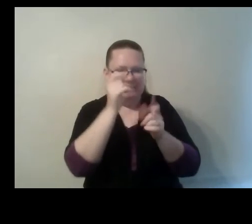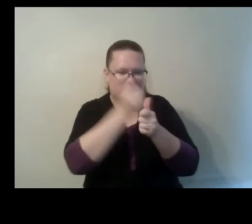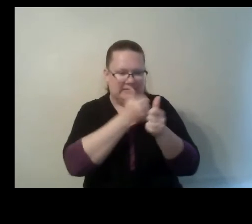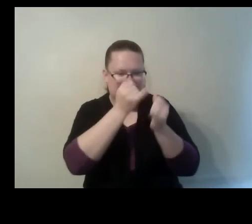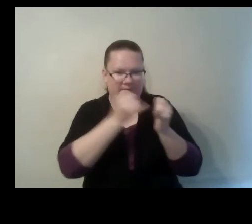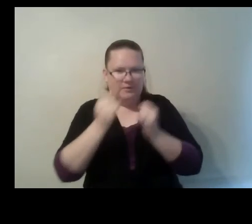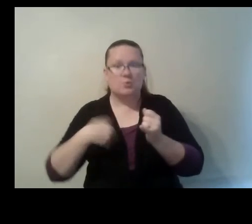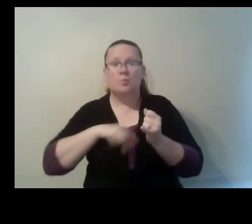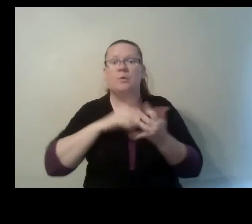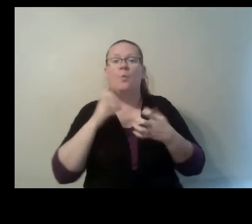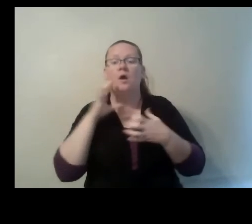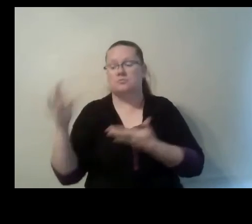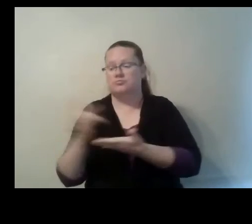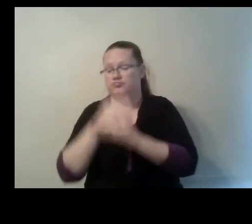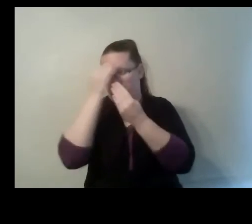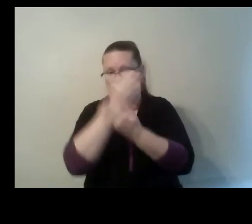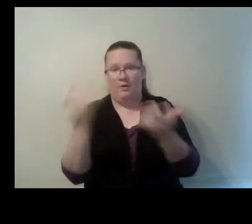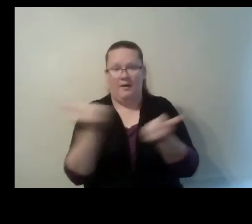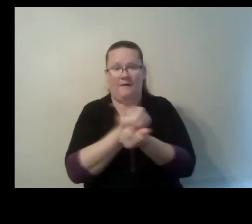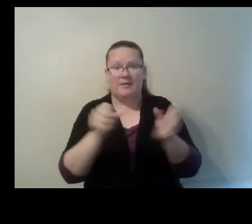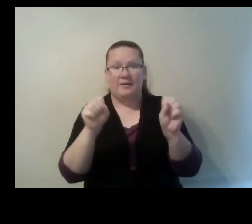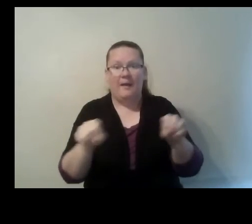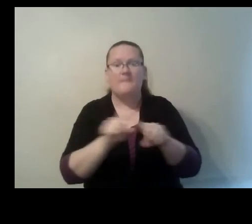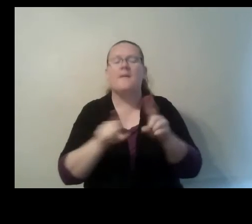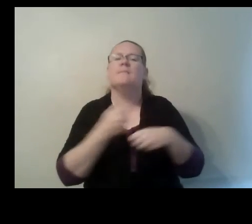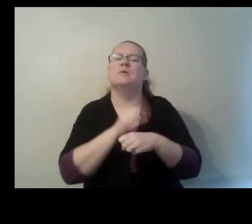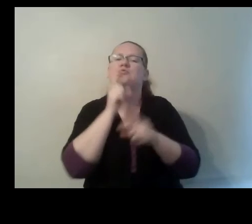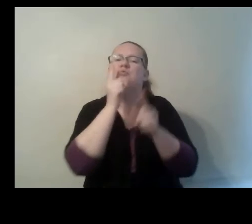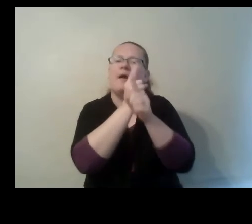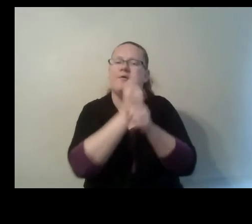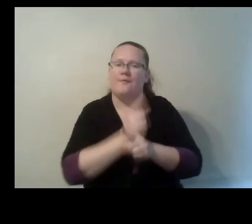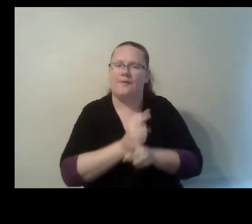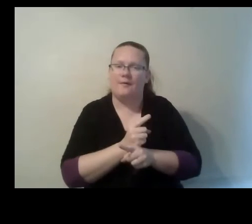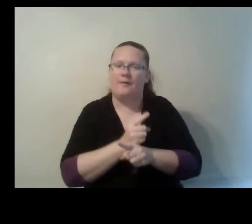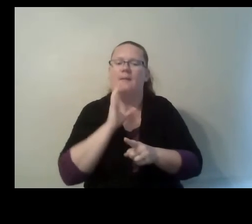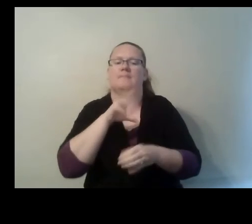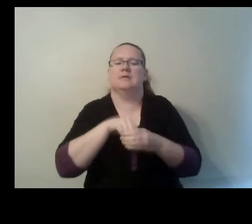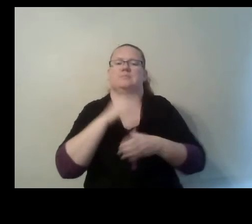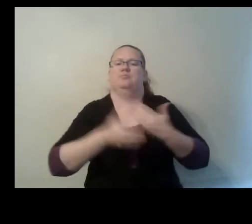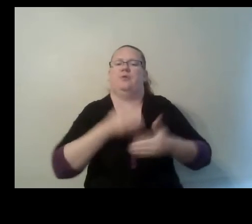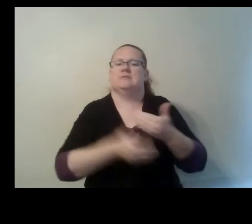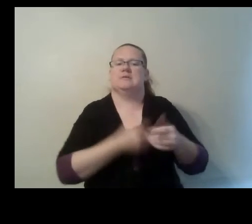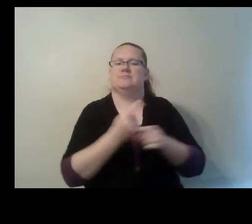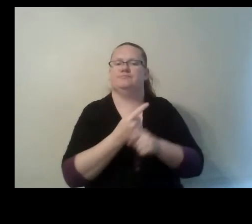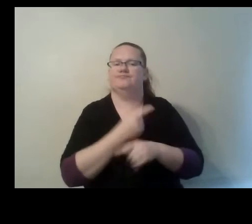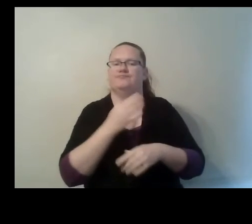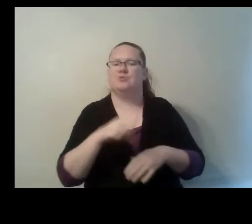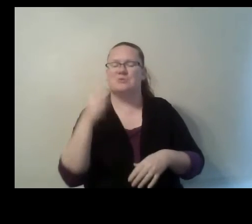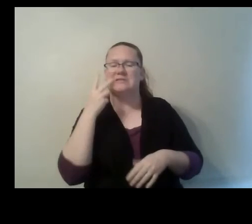everything we possibly can, but it needs to be accurate. It needs to be in a process. I think you saw early on with some of the systems that were in place,